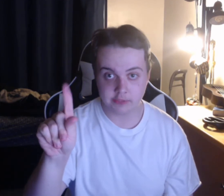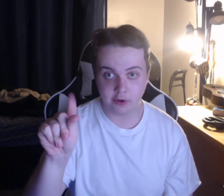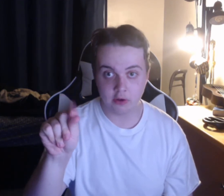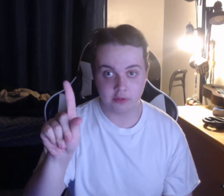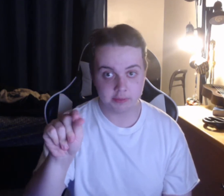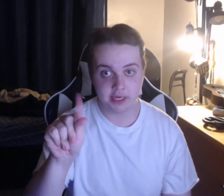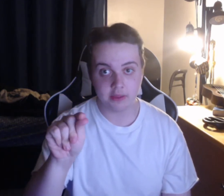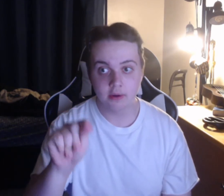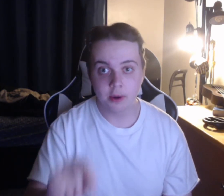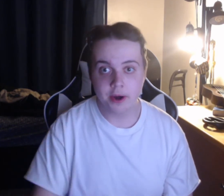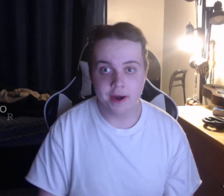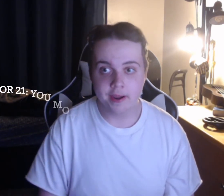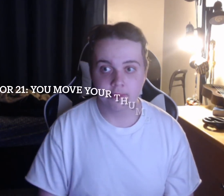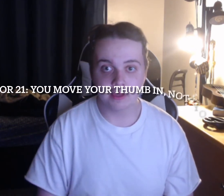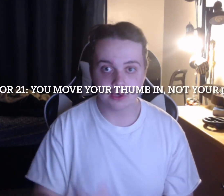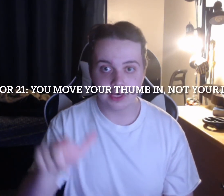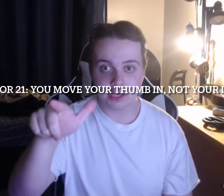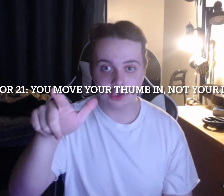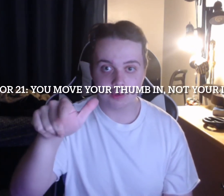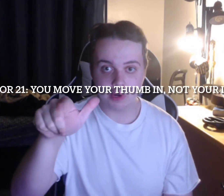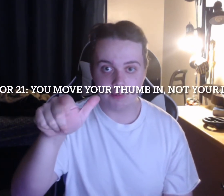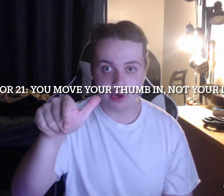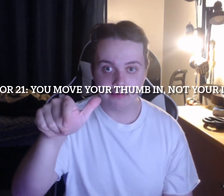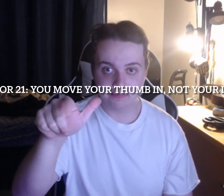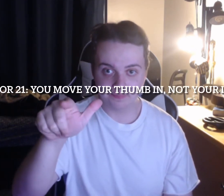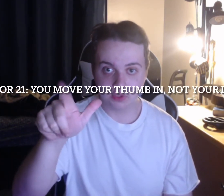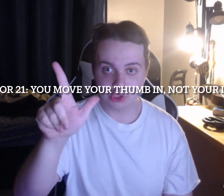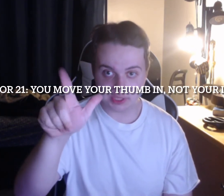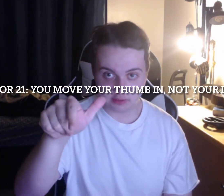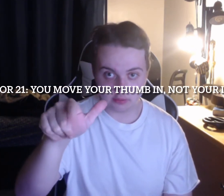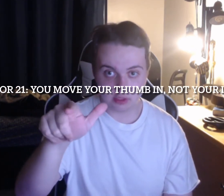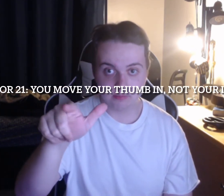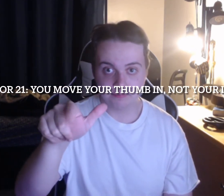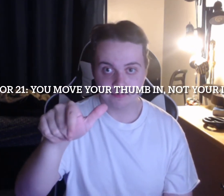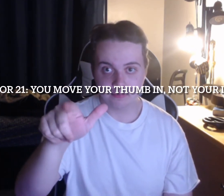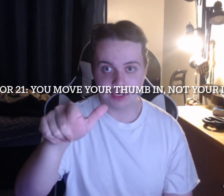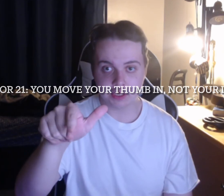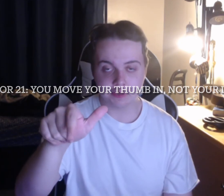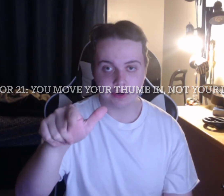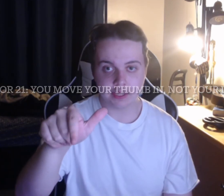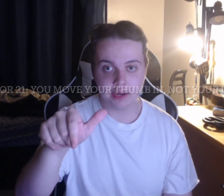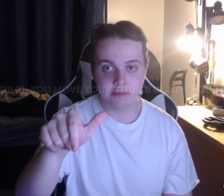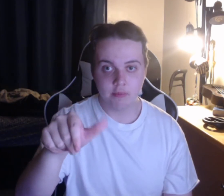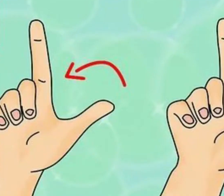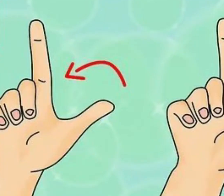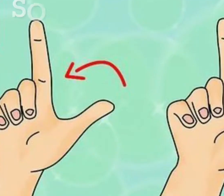your thumb together. And so then you got 21. Just dingle your index finger like that.